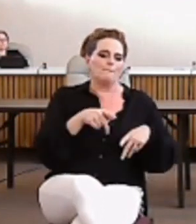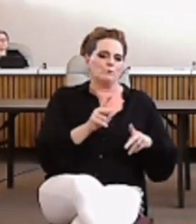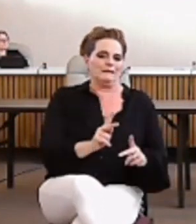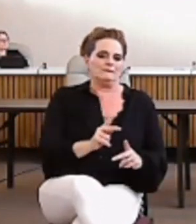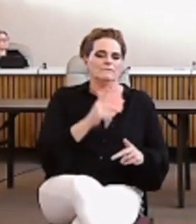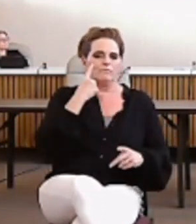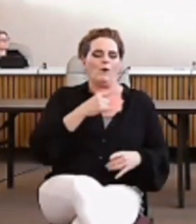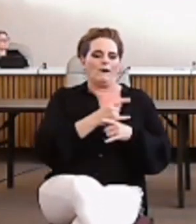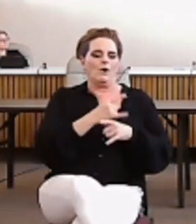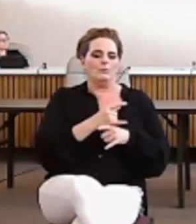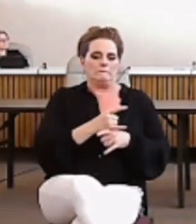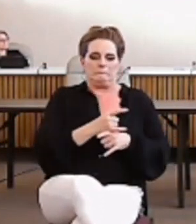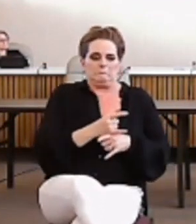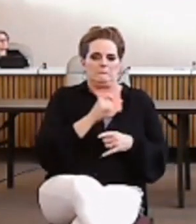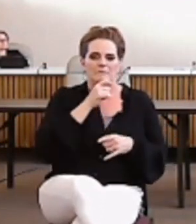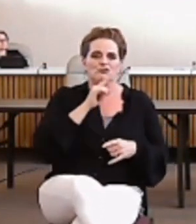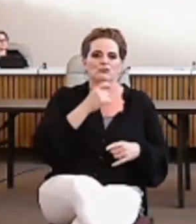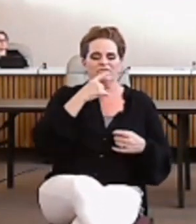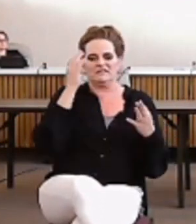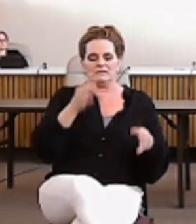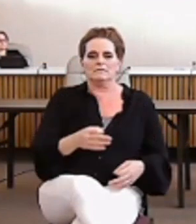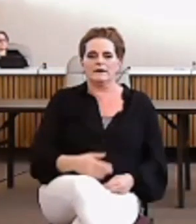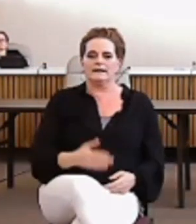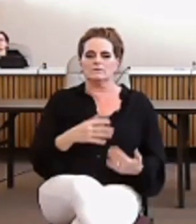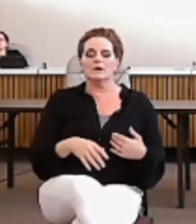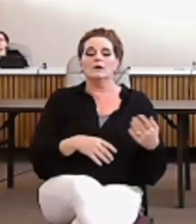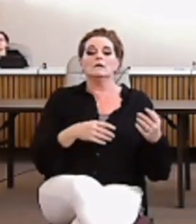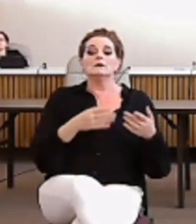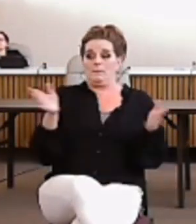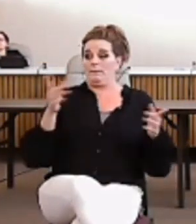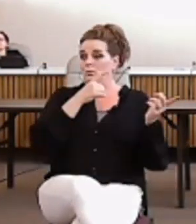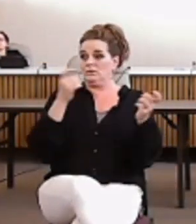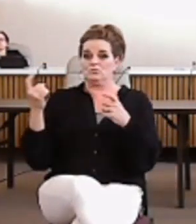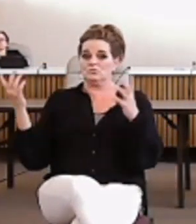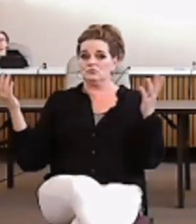don't know. Any questions from the public?